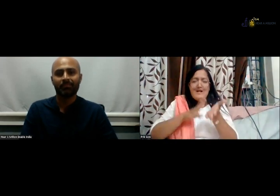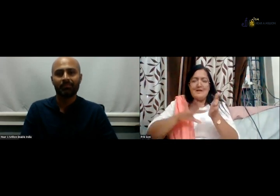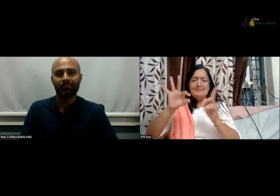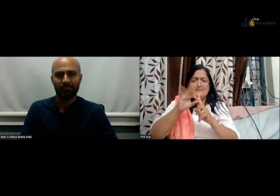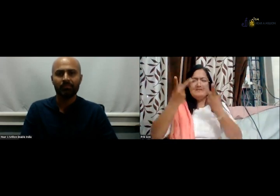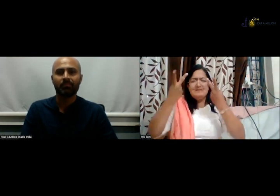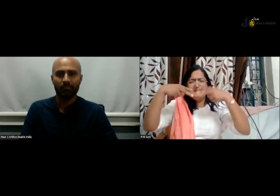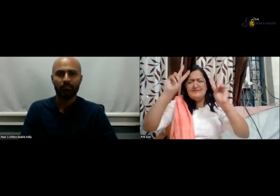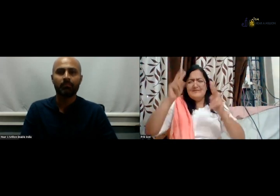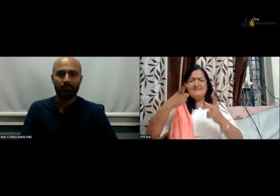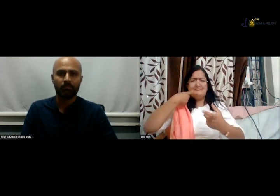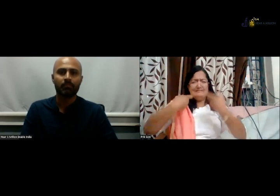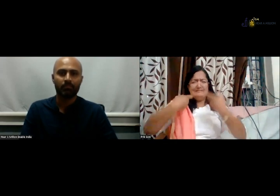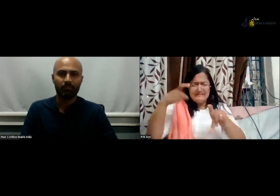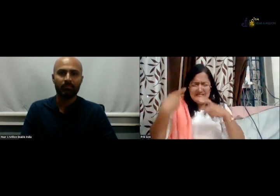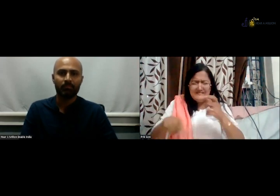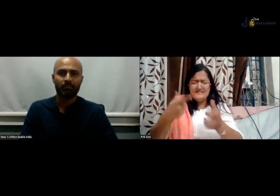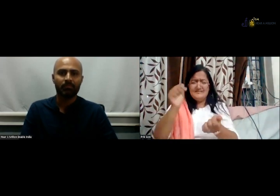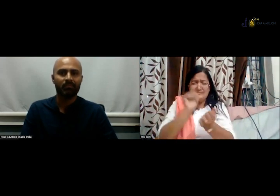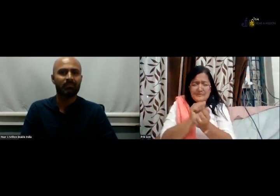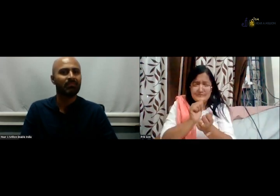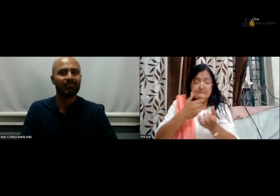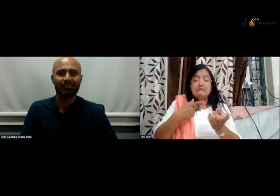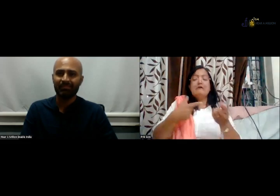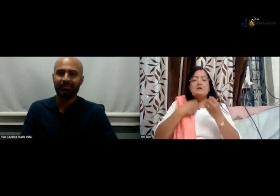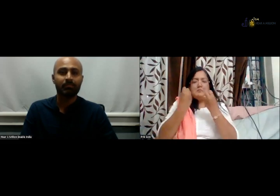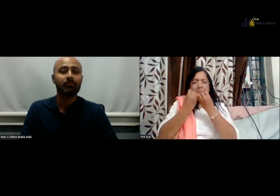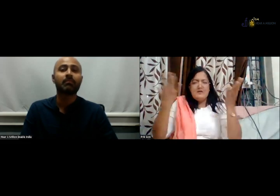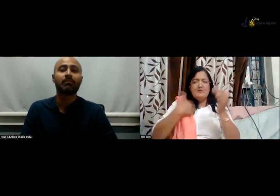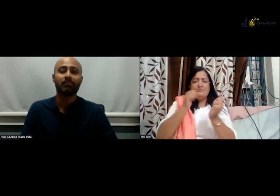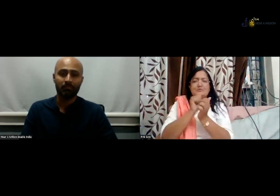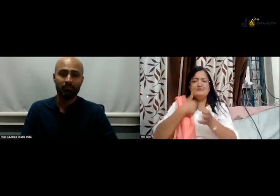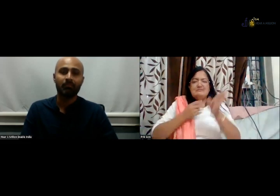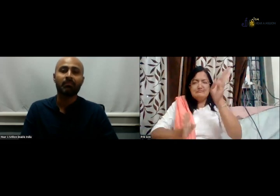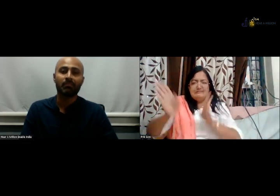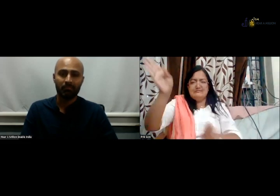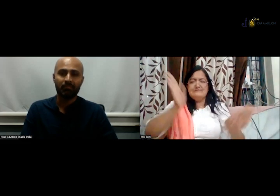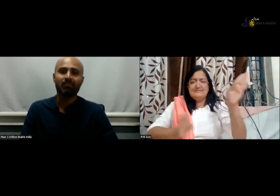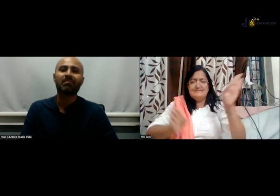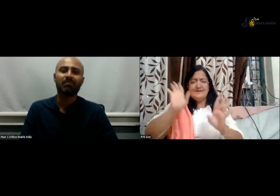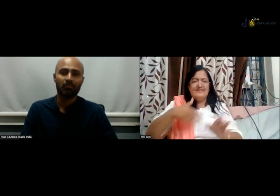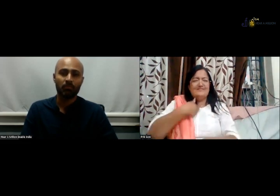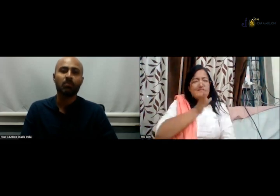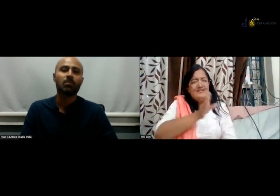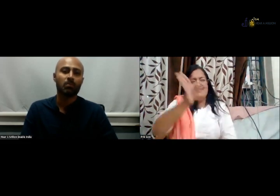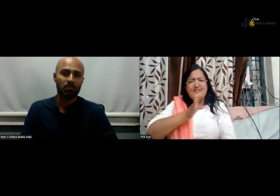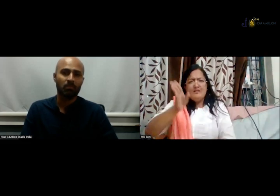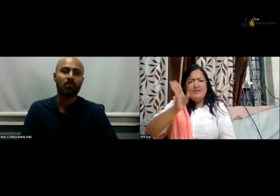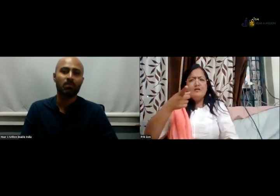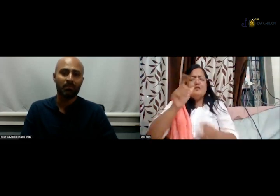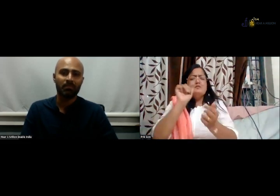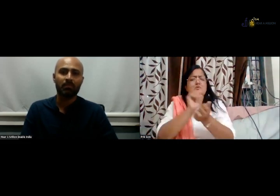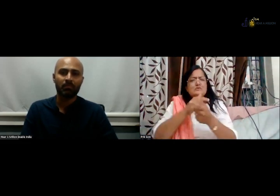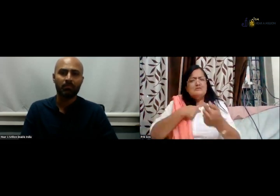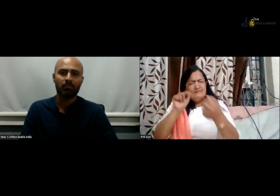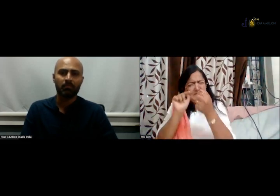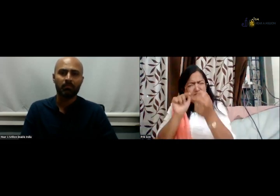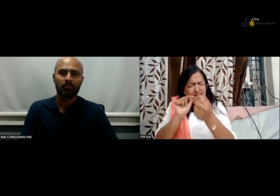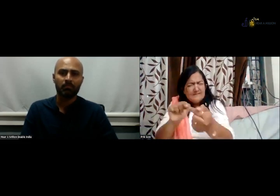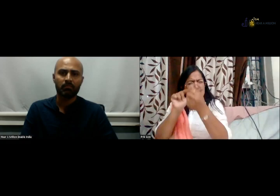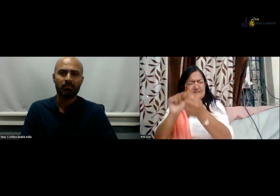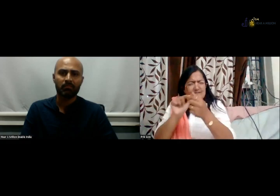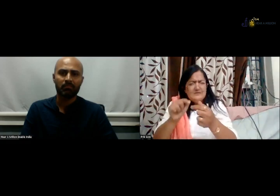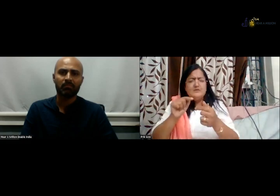right now. So there are complaints being raised by deaf people, so I have to go to a lot